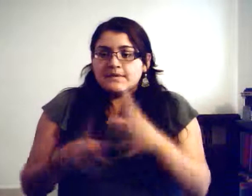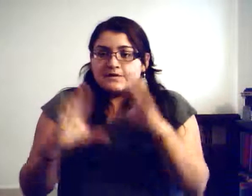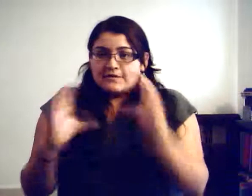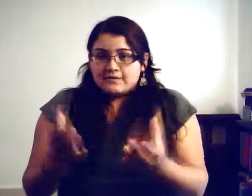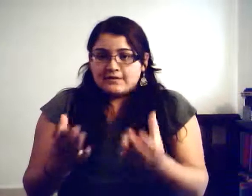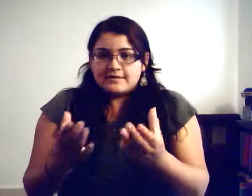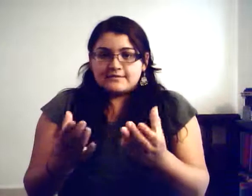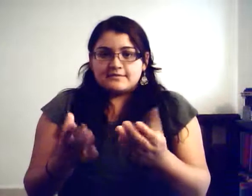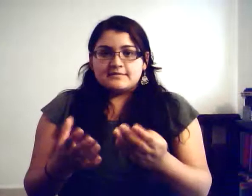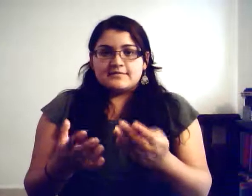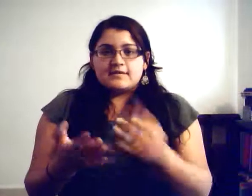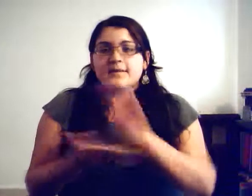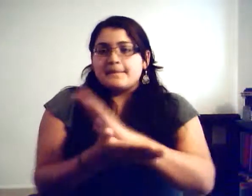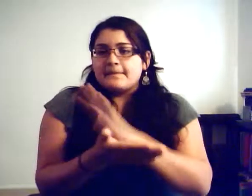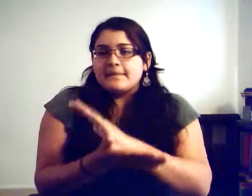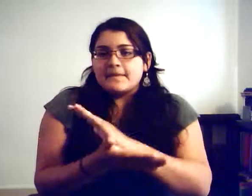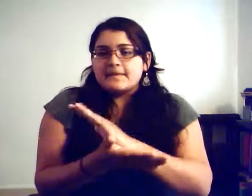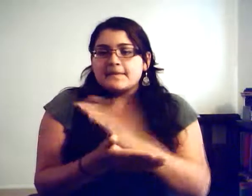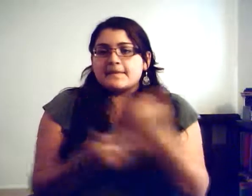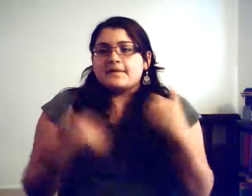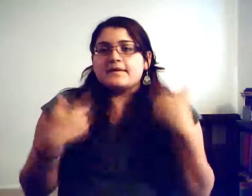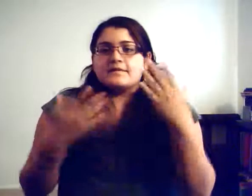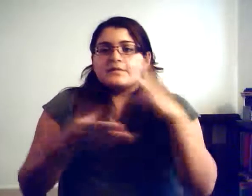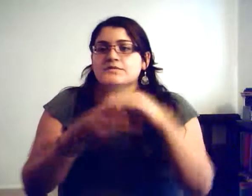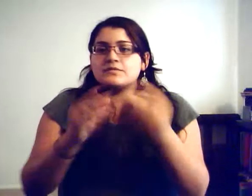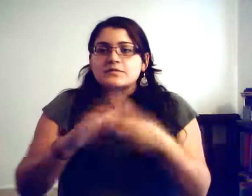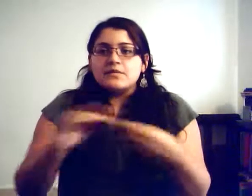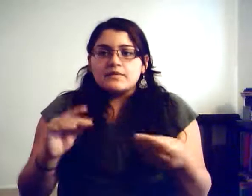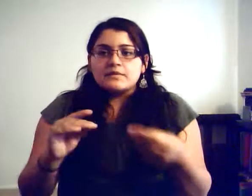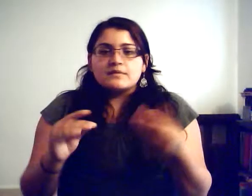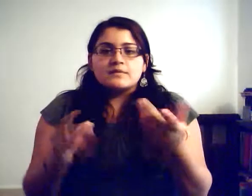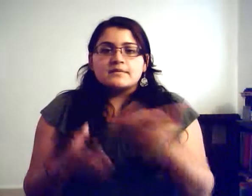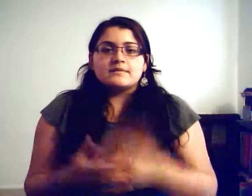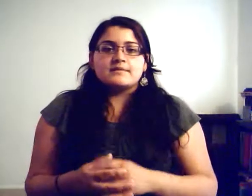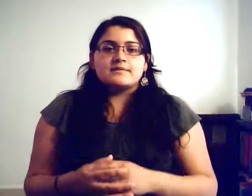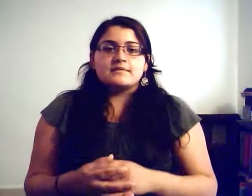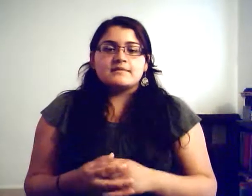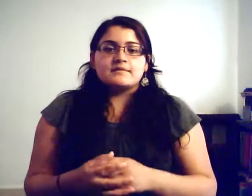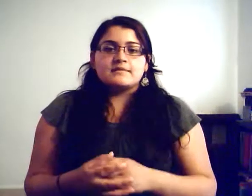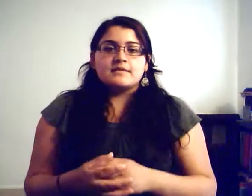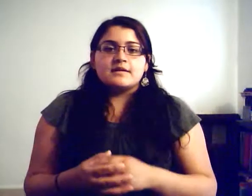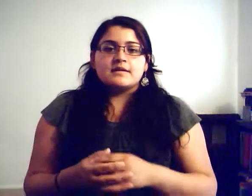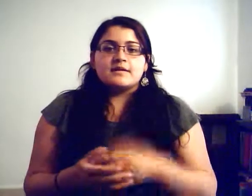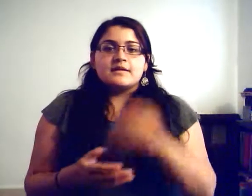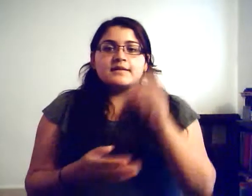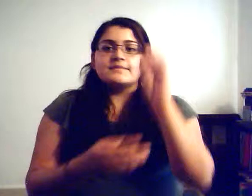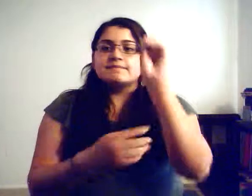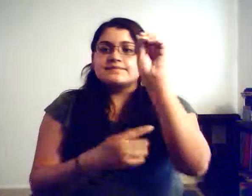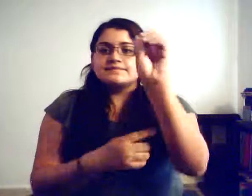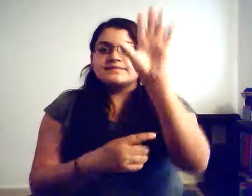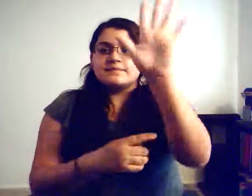of the students write the name of the article and the main idea from the article on the blackboards in the classroom, the author's